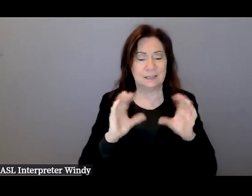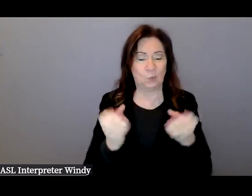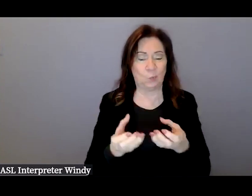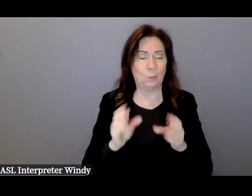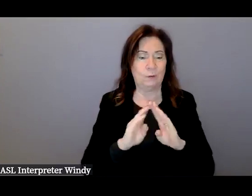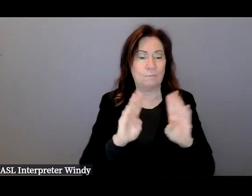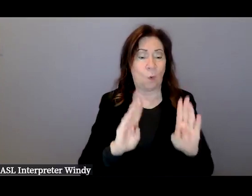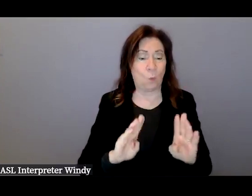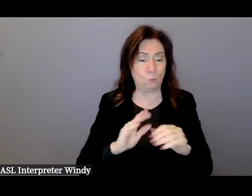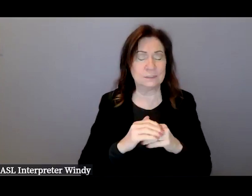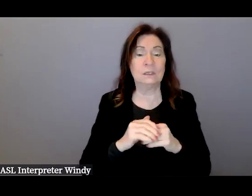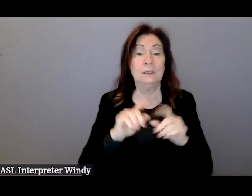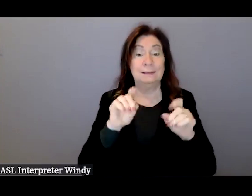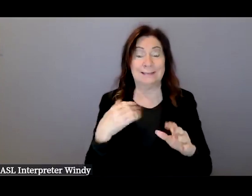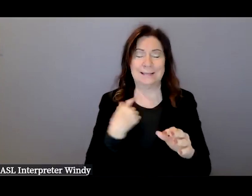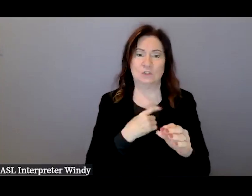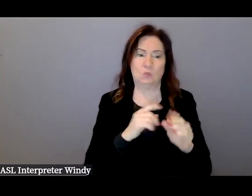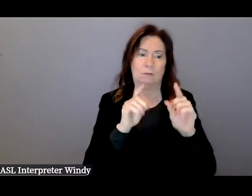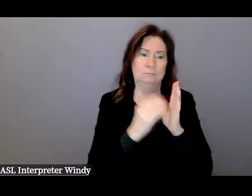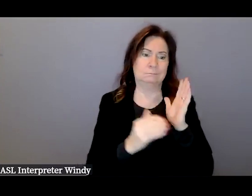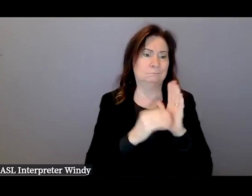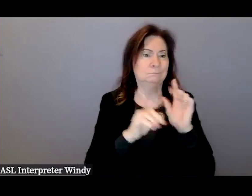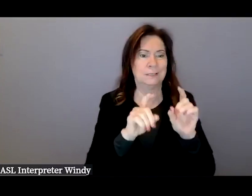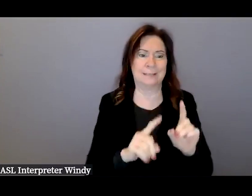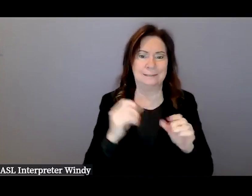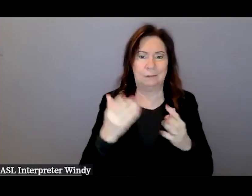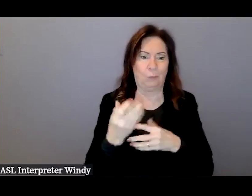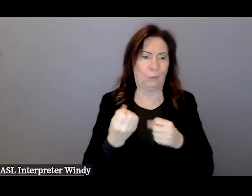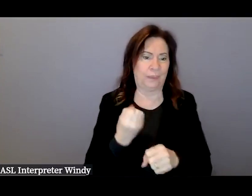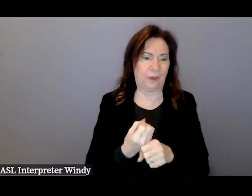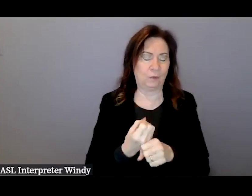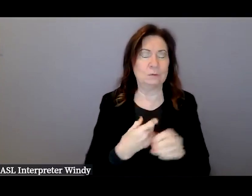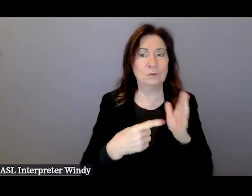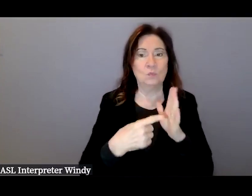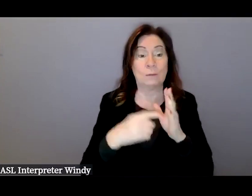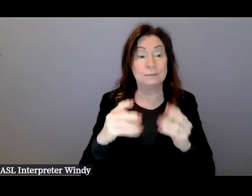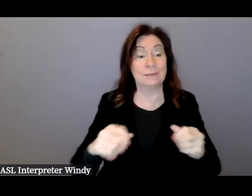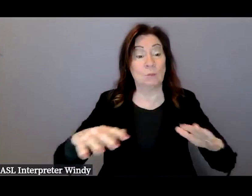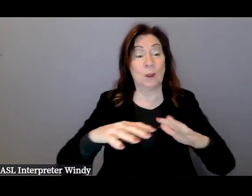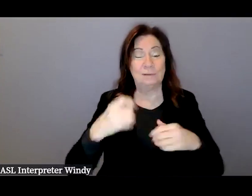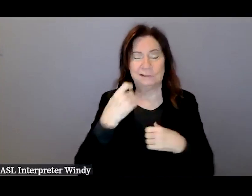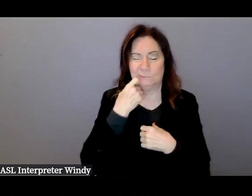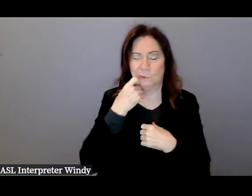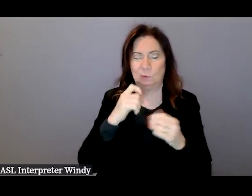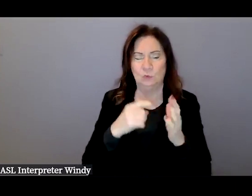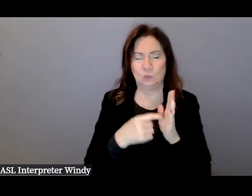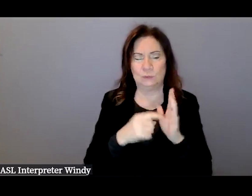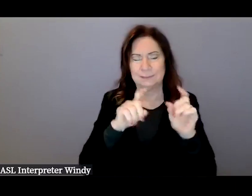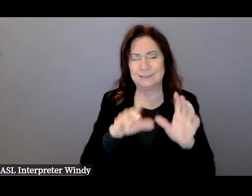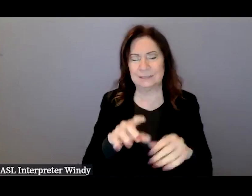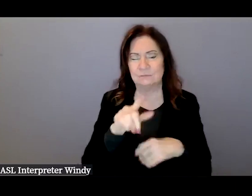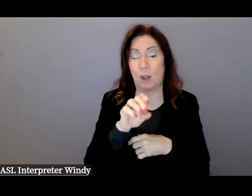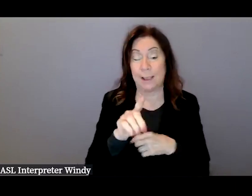are homes that we've tested multiple times over the years. These representative properties were most recently tested for lead and copper in July